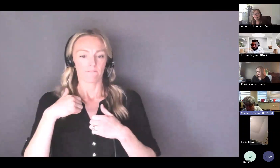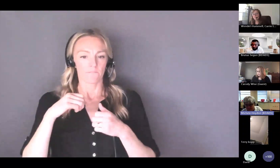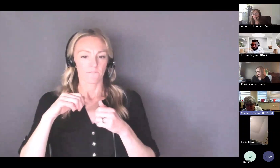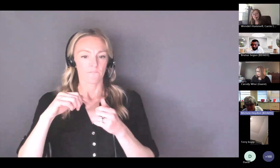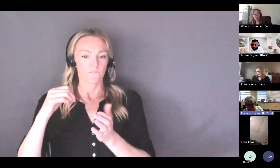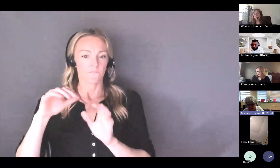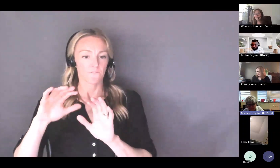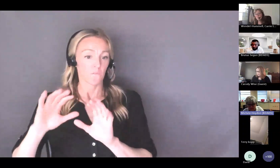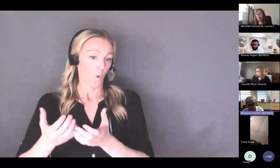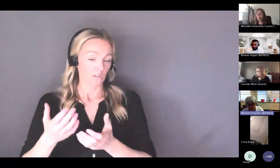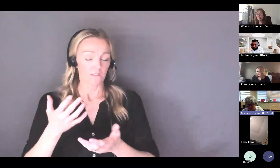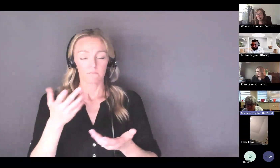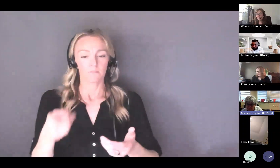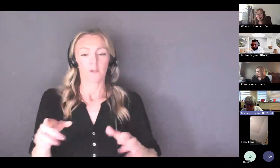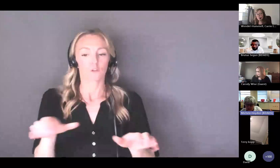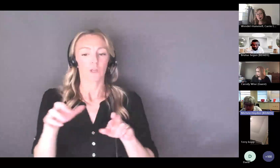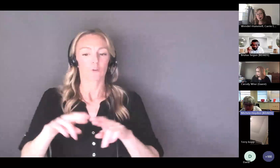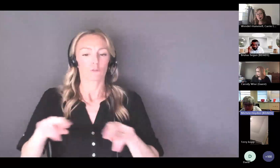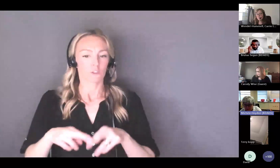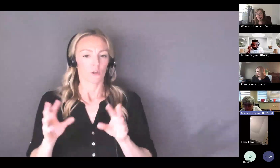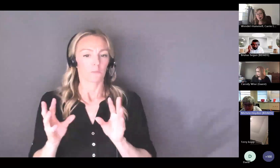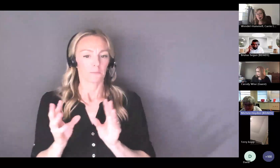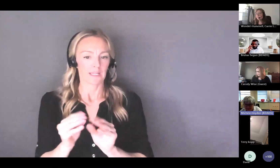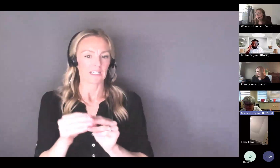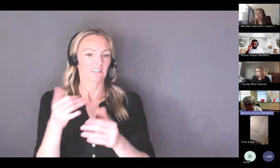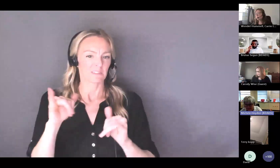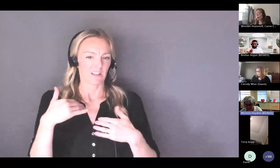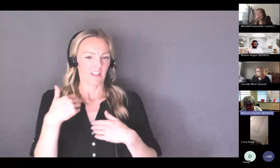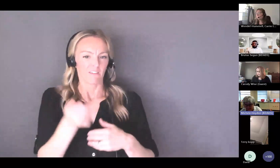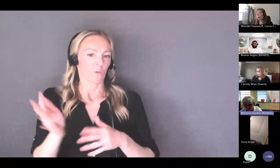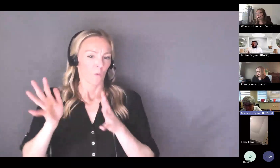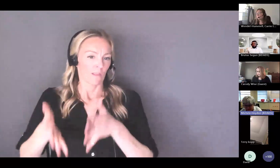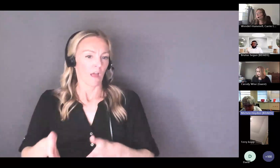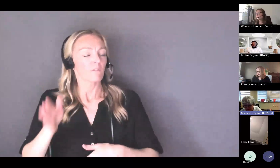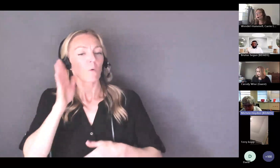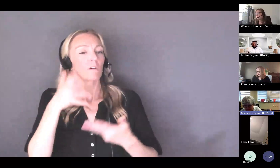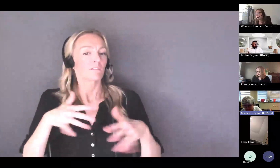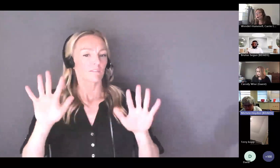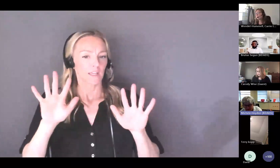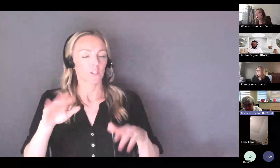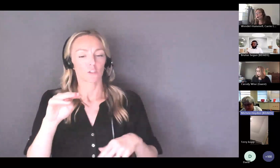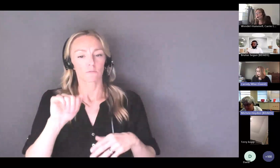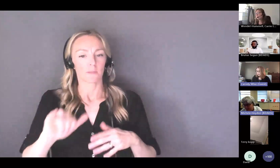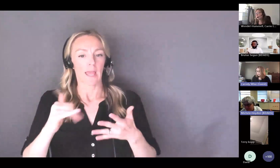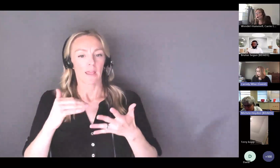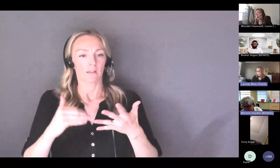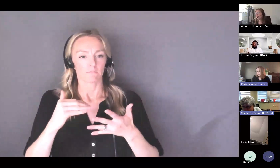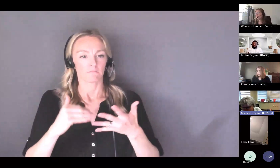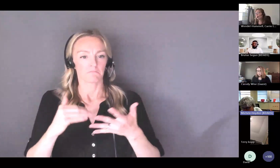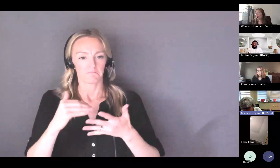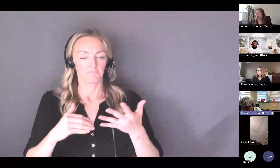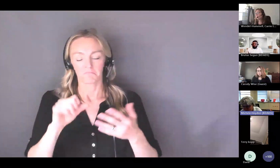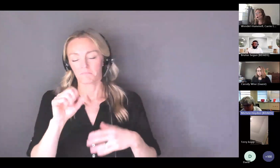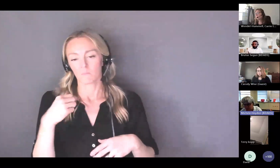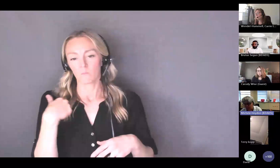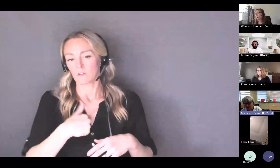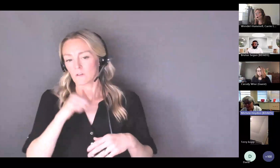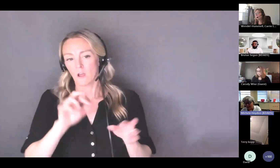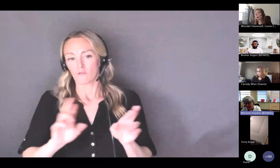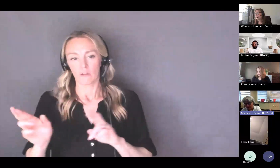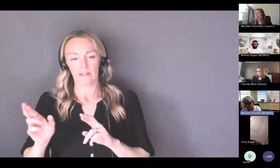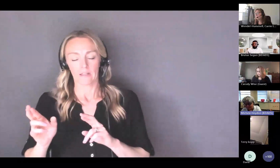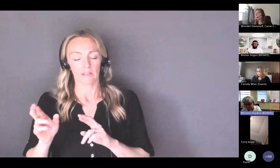meetings. We still have a few to go, and those will be completed by the middle of May. So Okay. we will not be ready